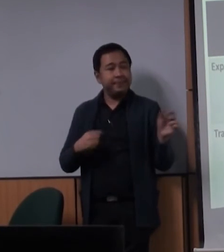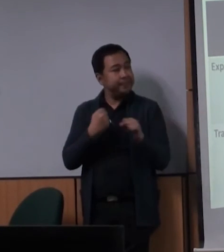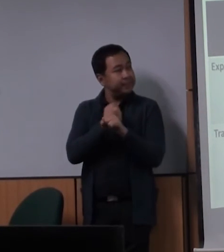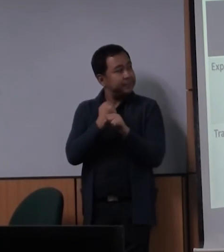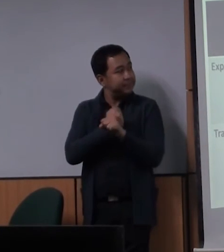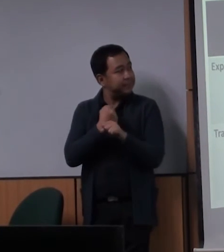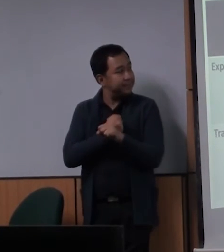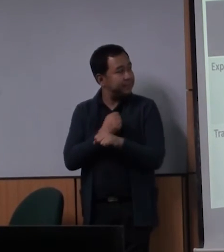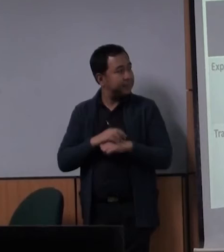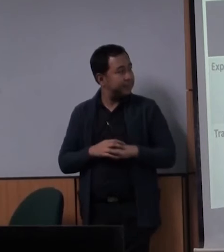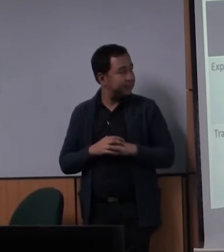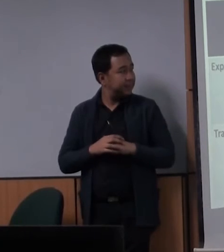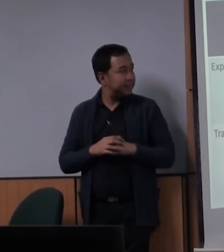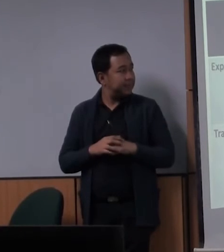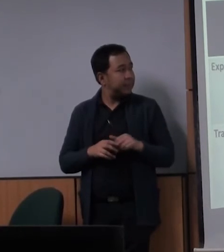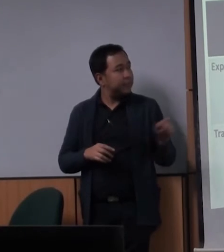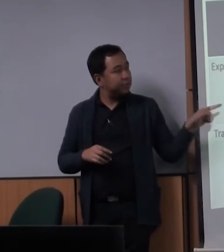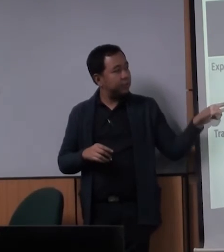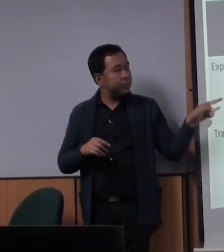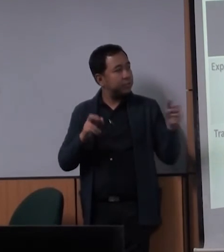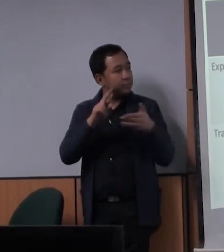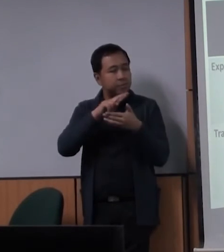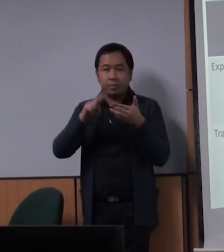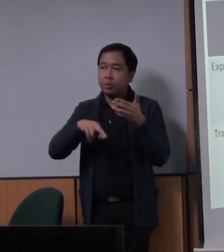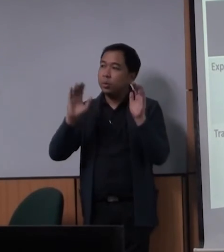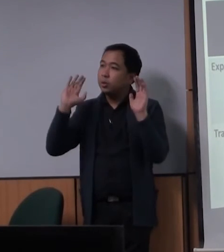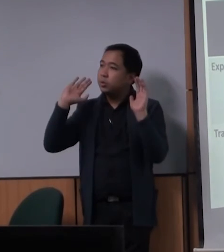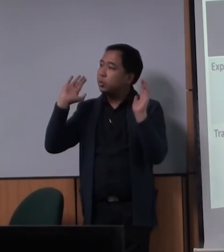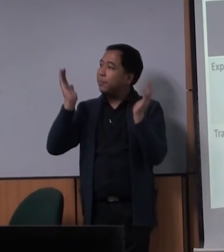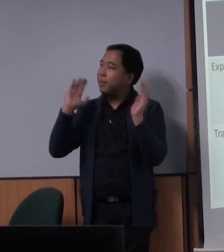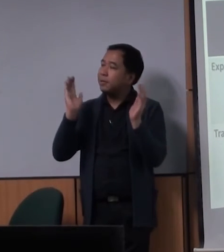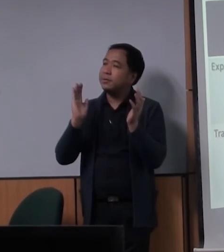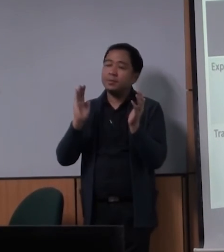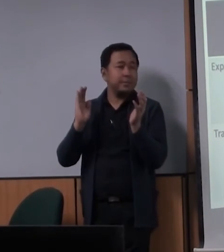Okay, so this result is just comparing scores